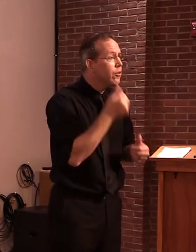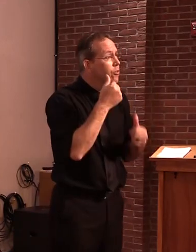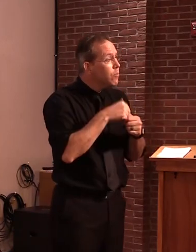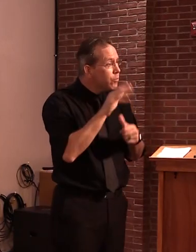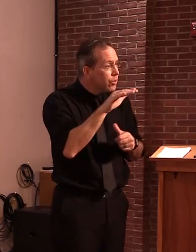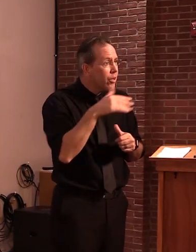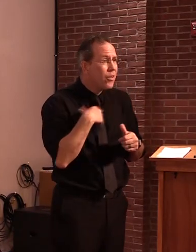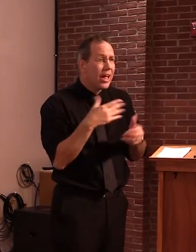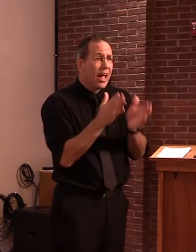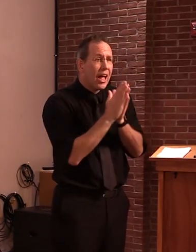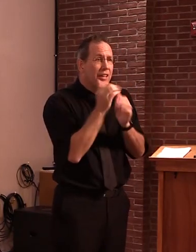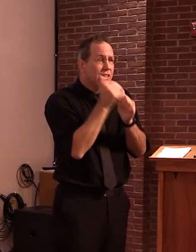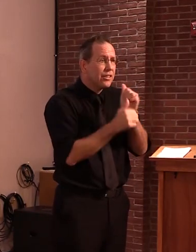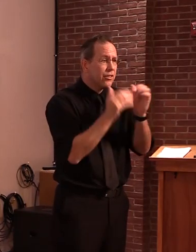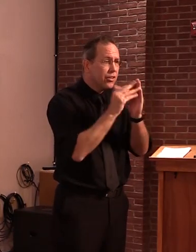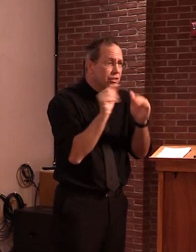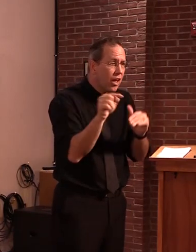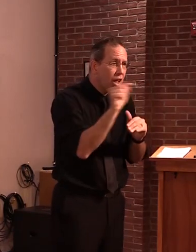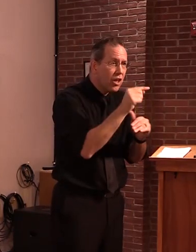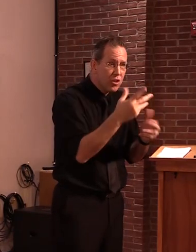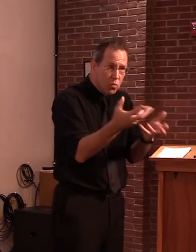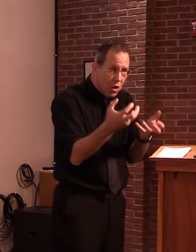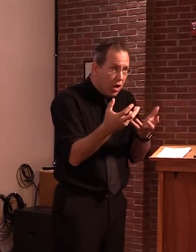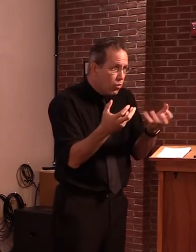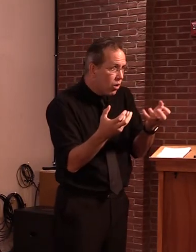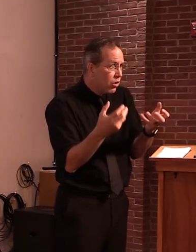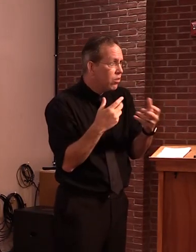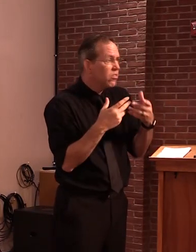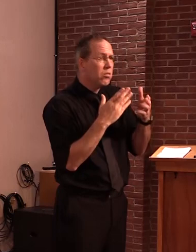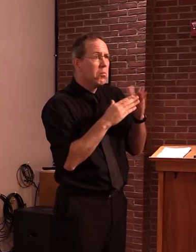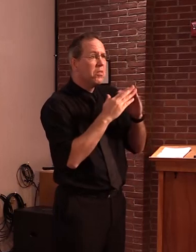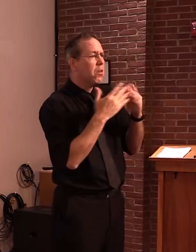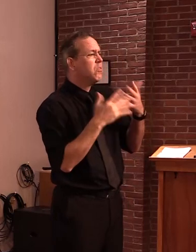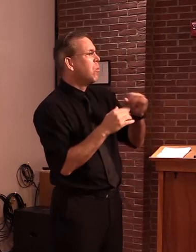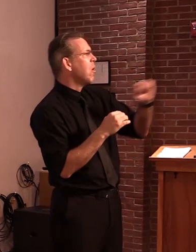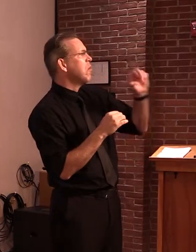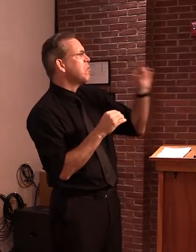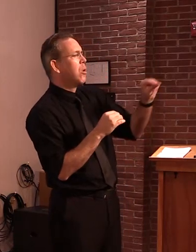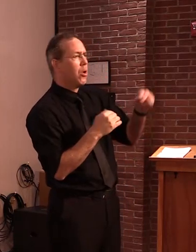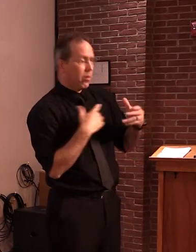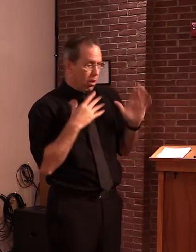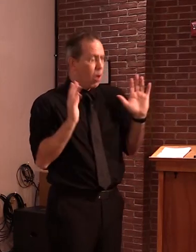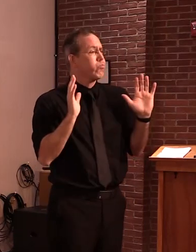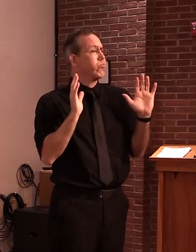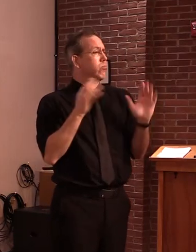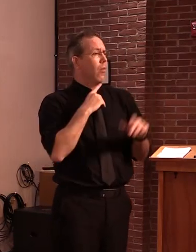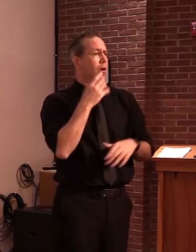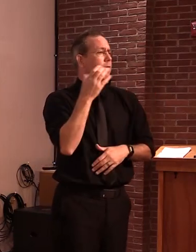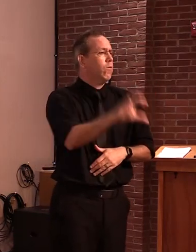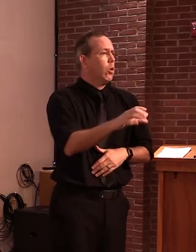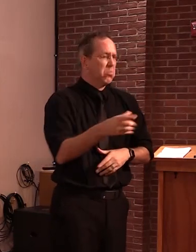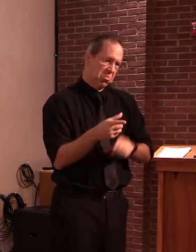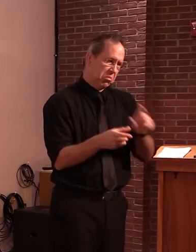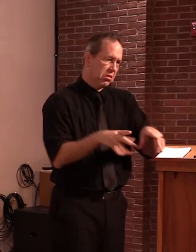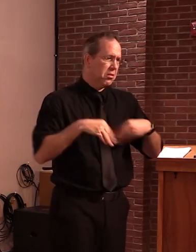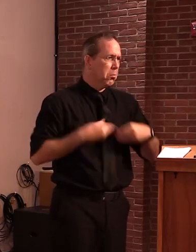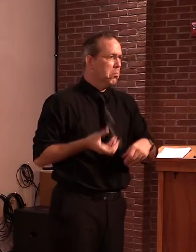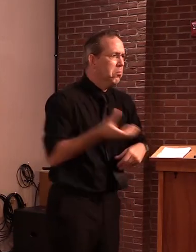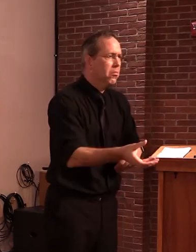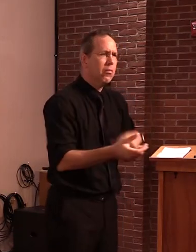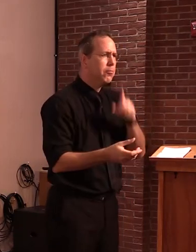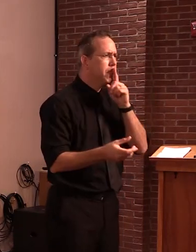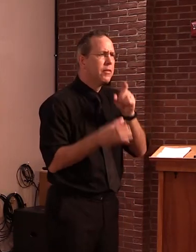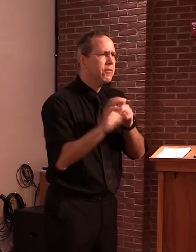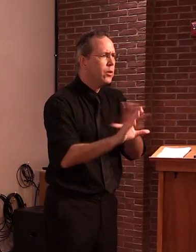going to force them on each other. But we've had my understanding as of this morning, we've had an overwhelming response from